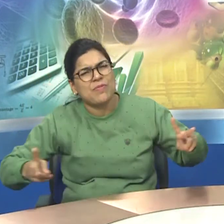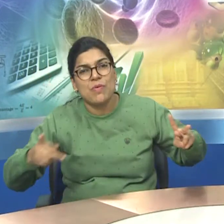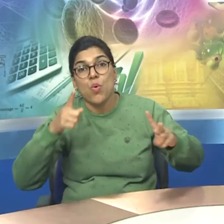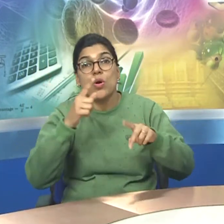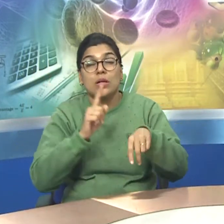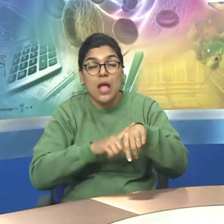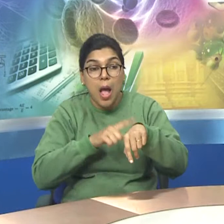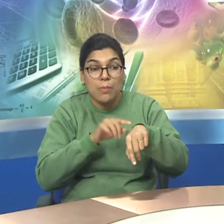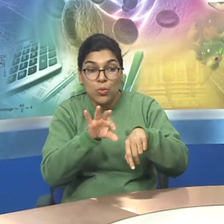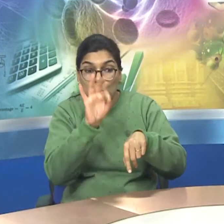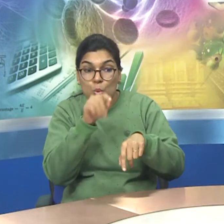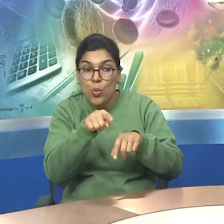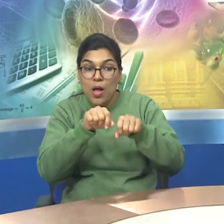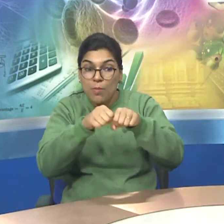It is important